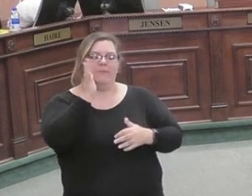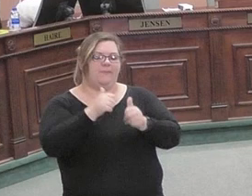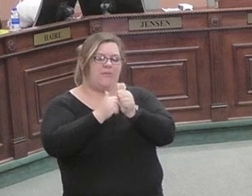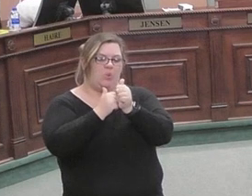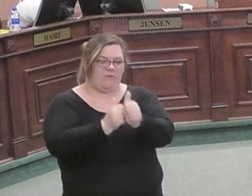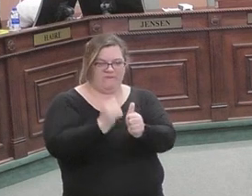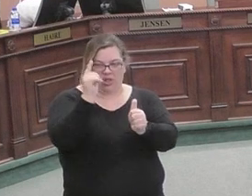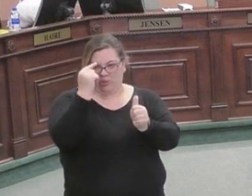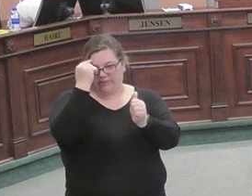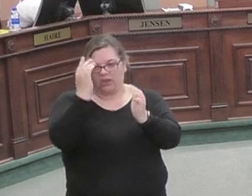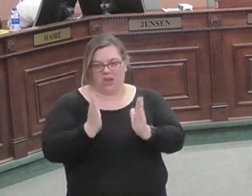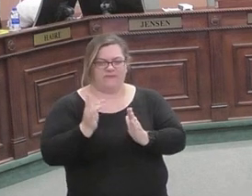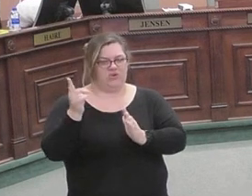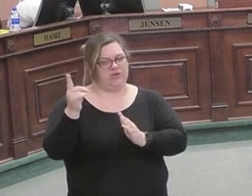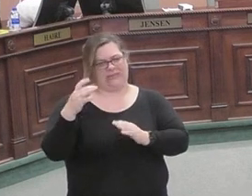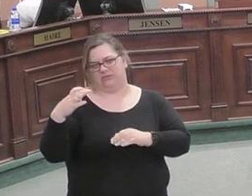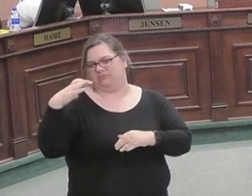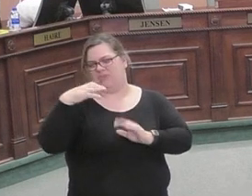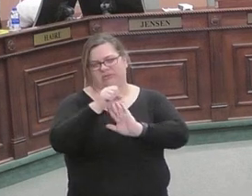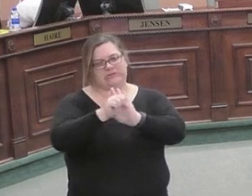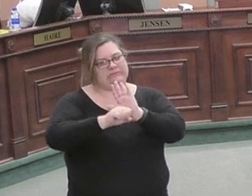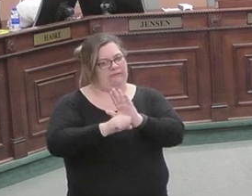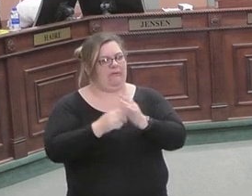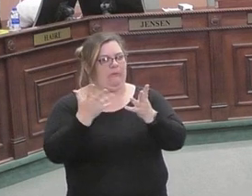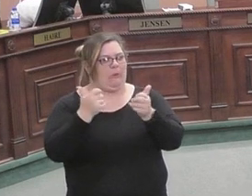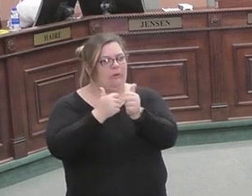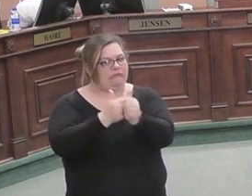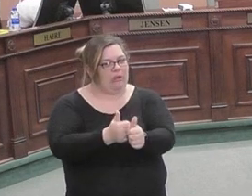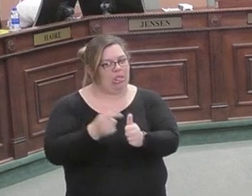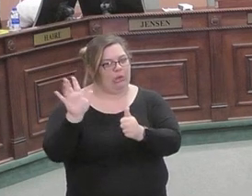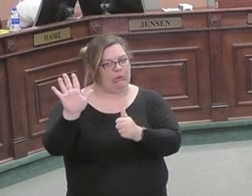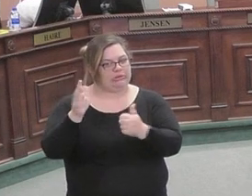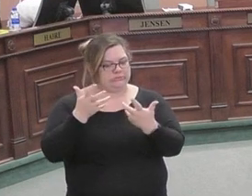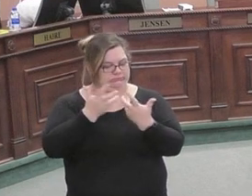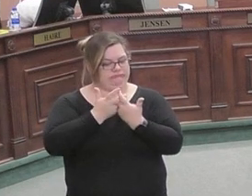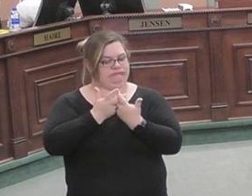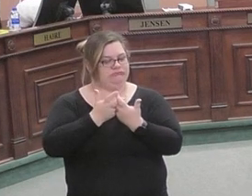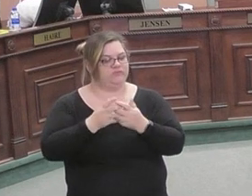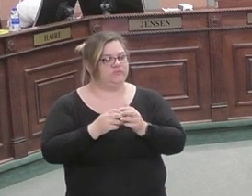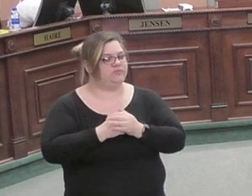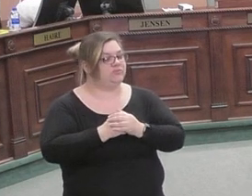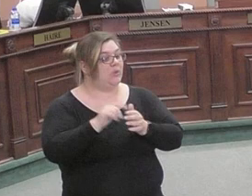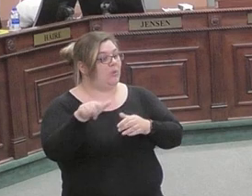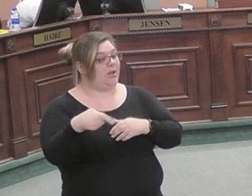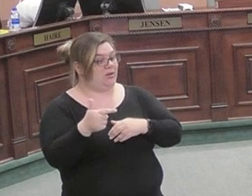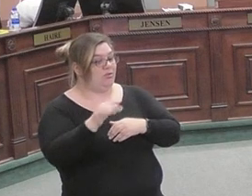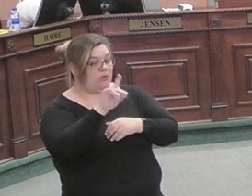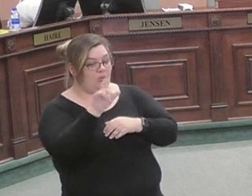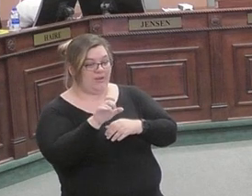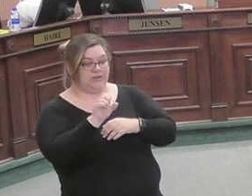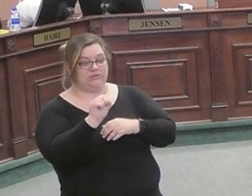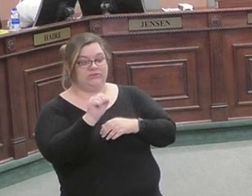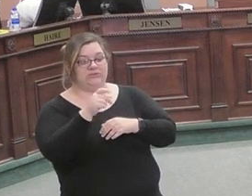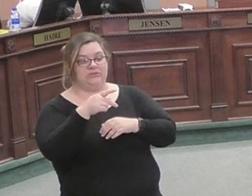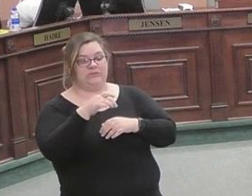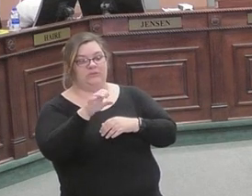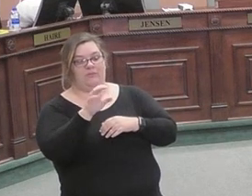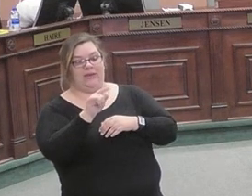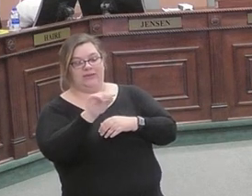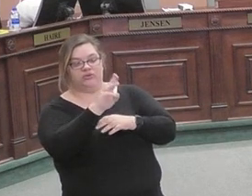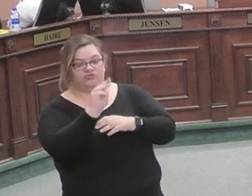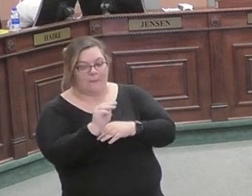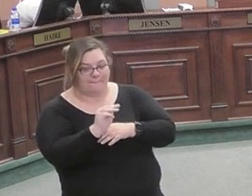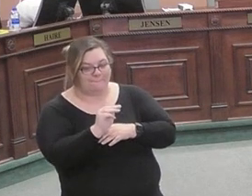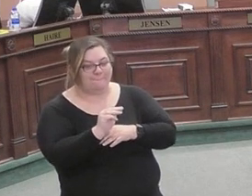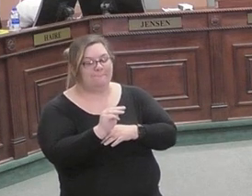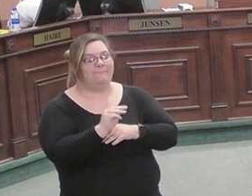governor, who's the chief executive of the state. And then another question here from Spectrum as well is, what message do you have to the